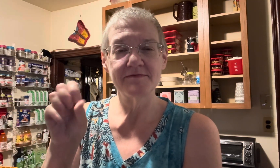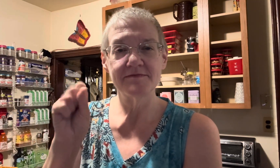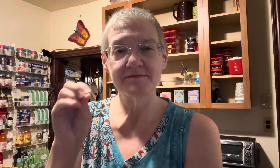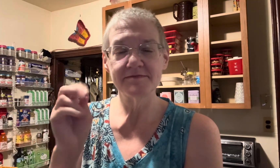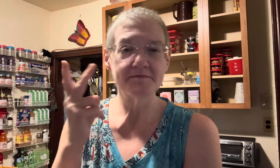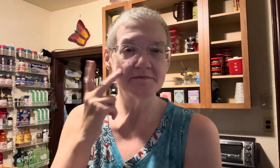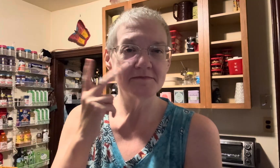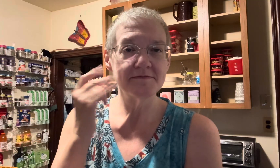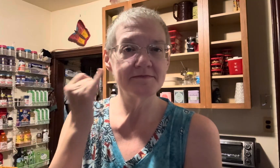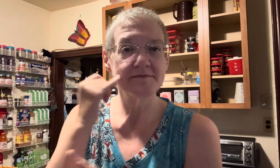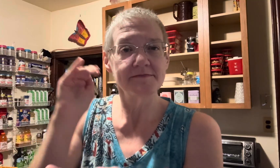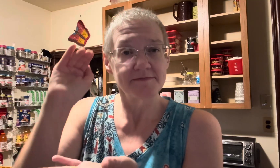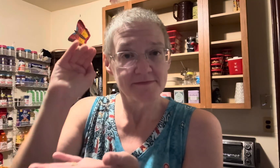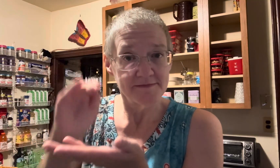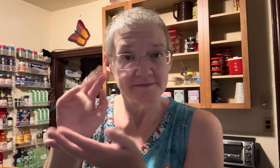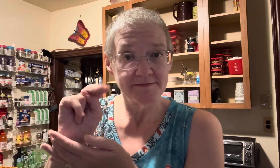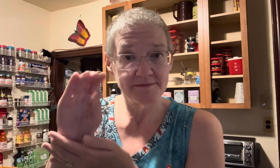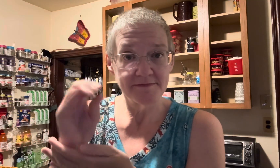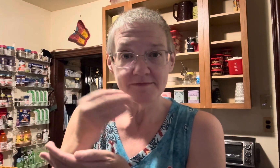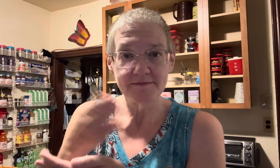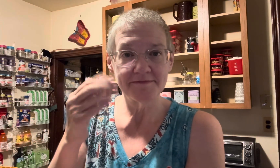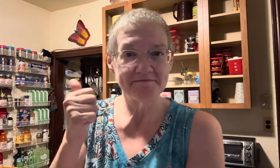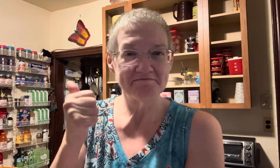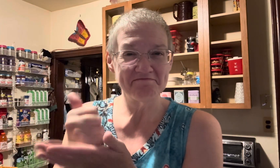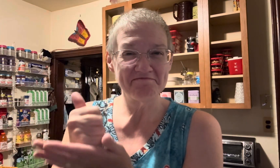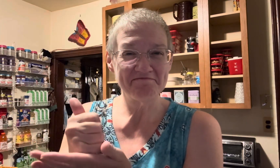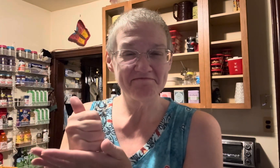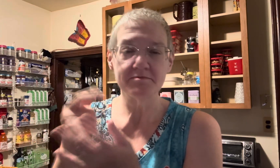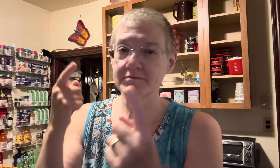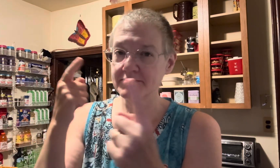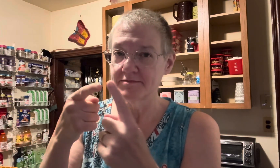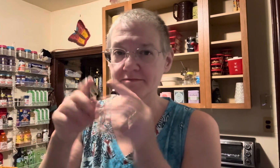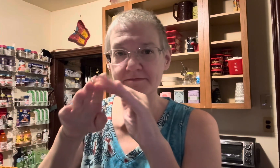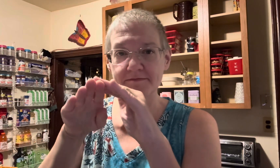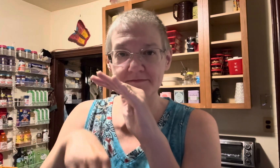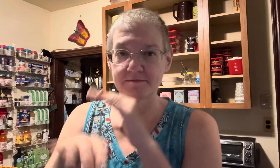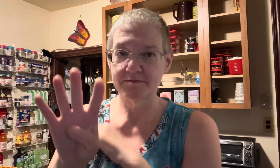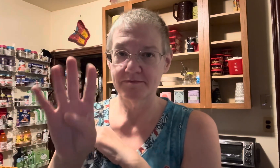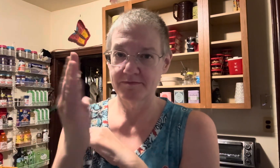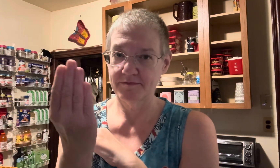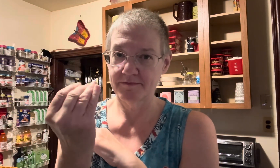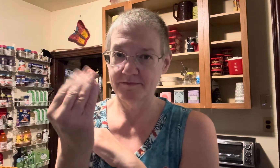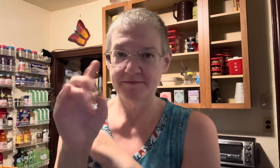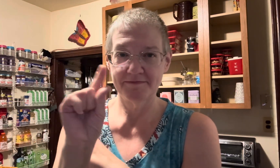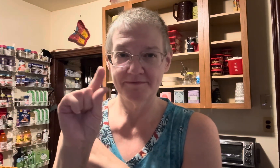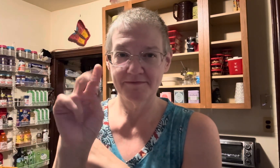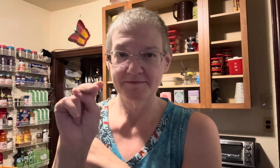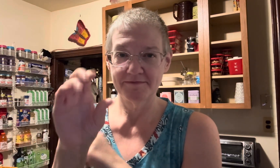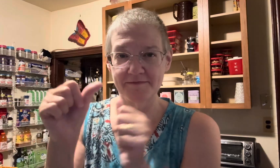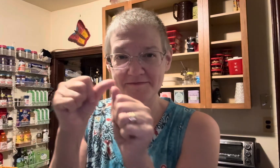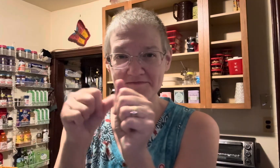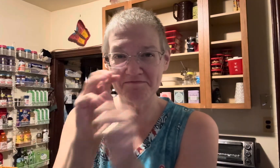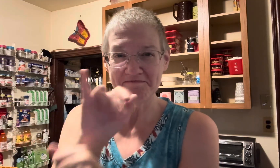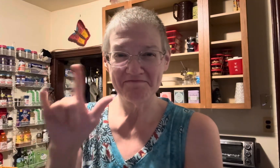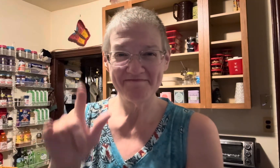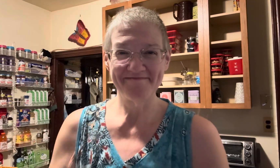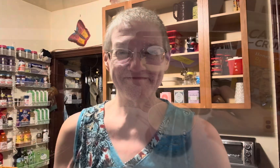150. So we'll see if less net carbs helps. Because before this, the goal was to stay under 14